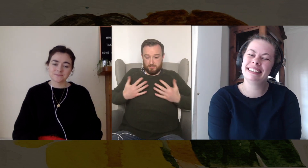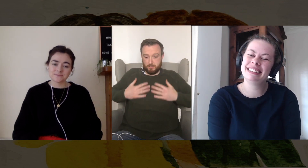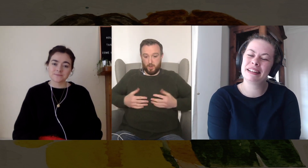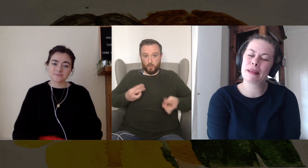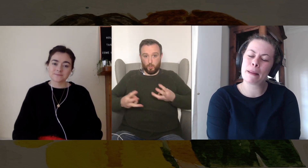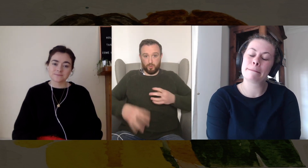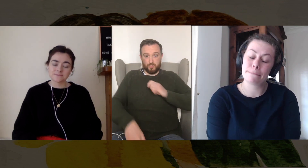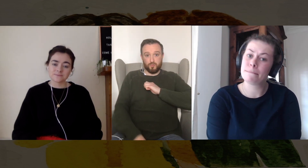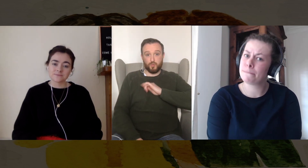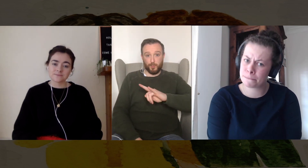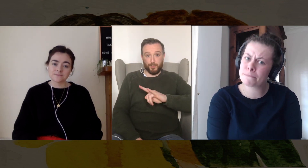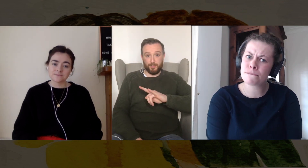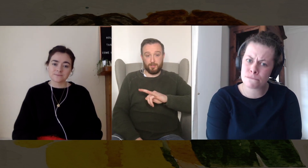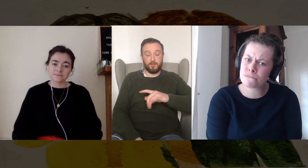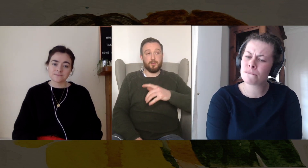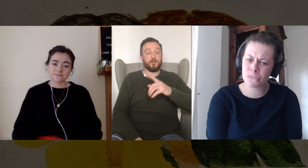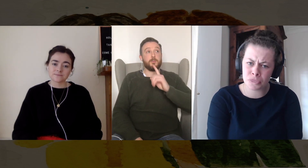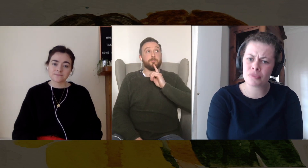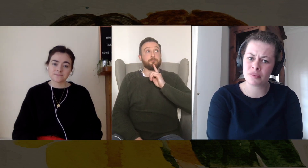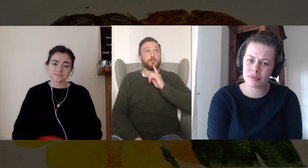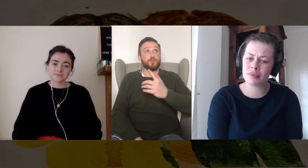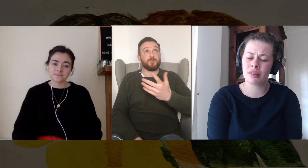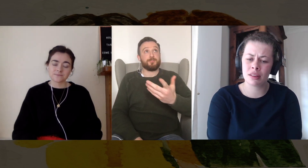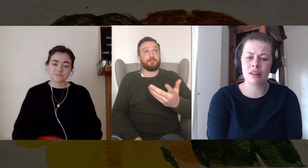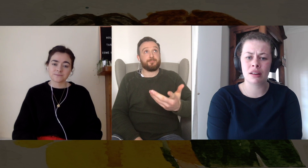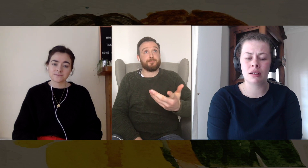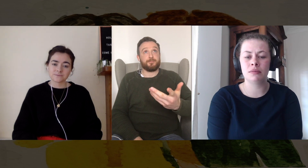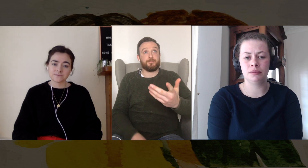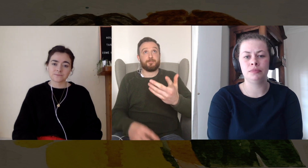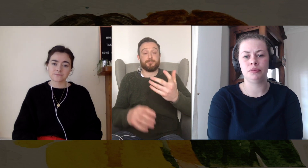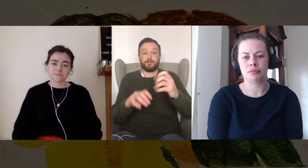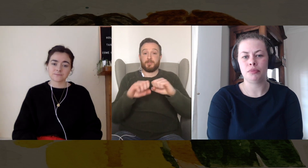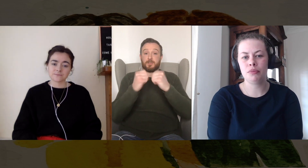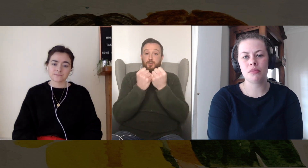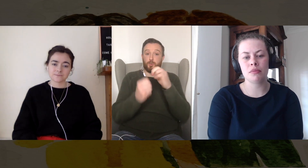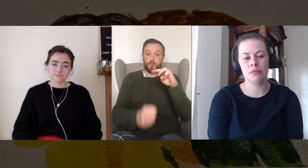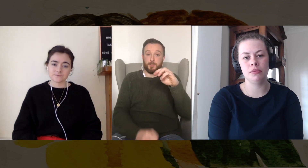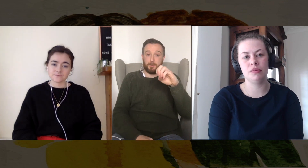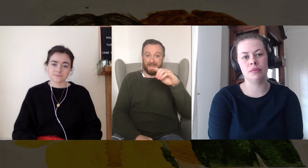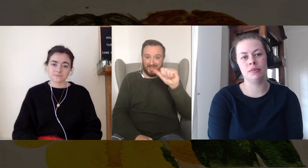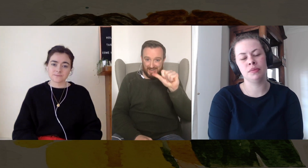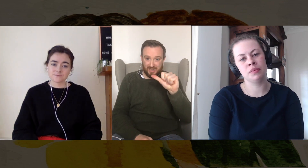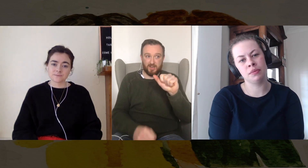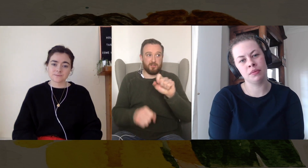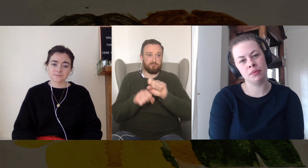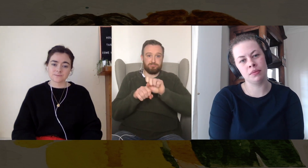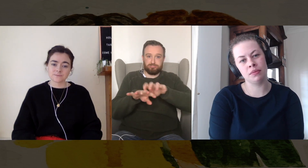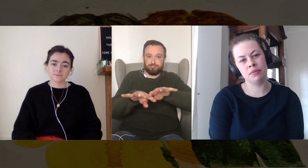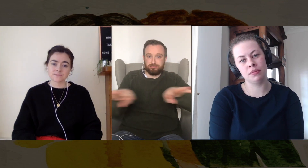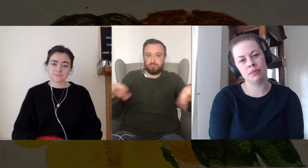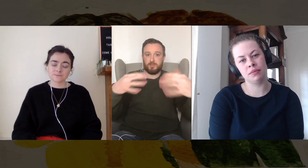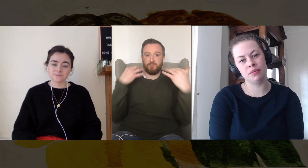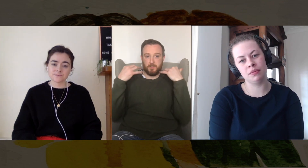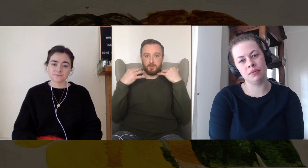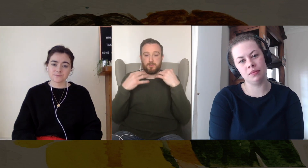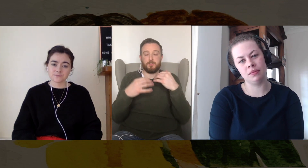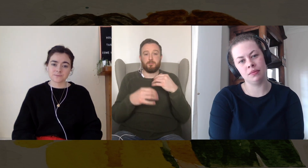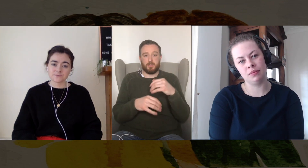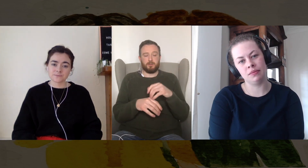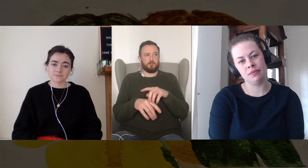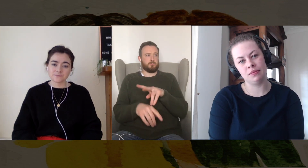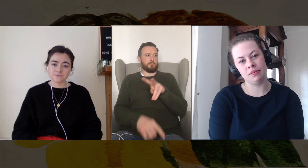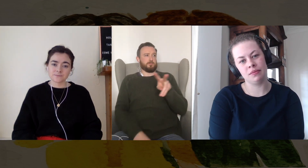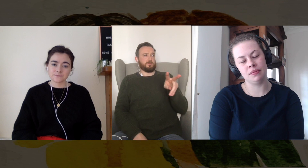very interesting point. Doing a lot of soul searching right here now. But like, when you start to think of it logically,